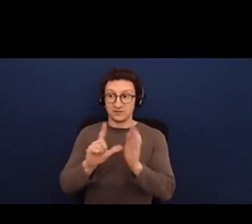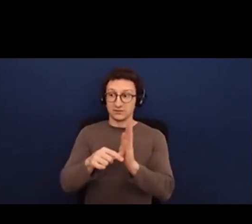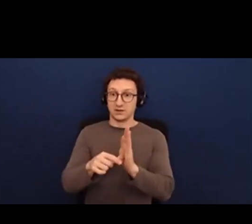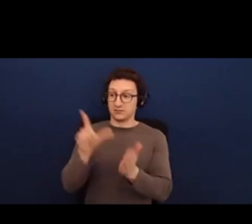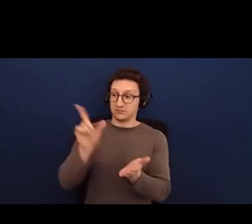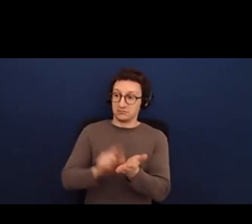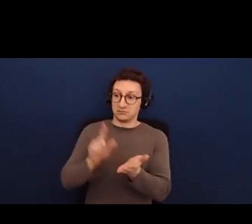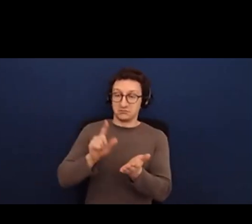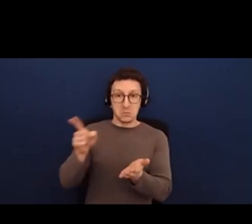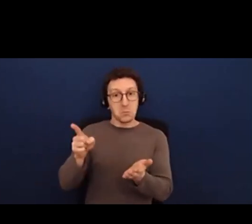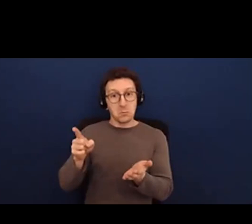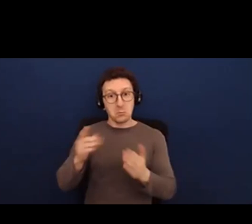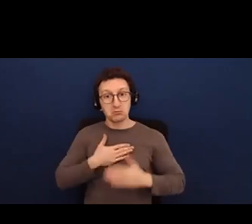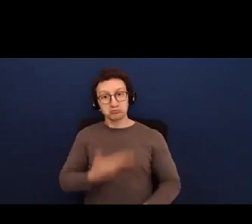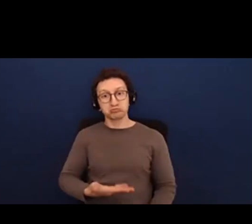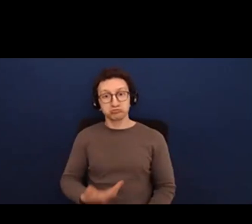published.